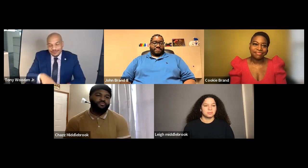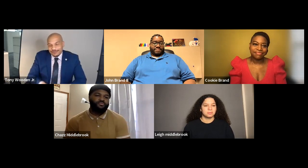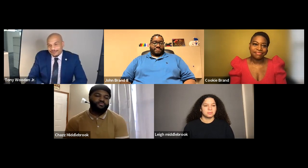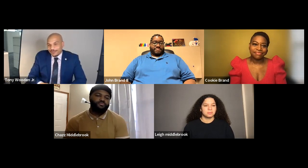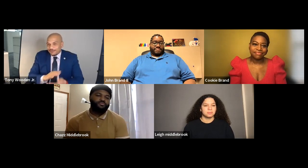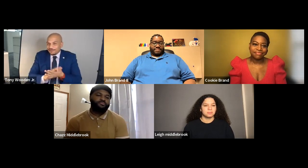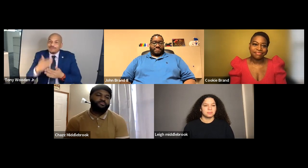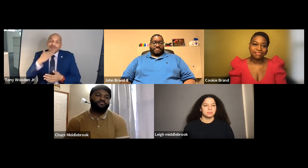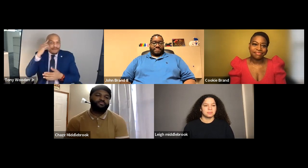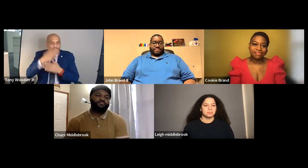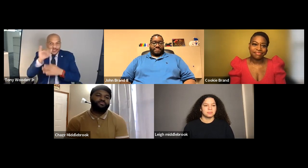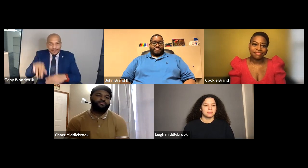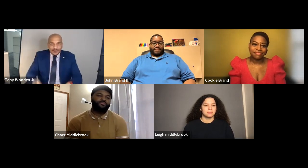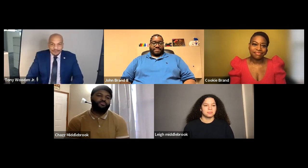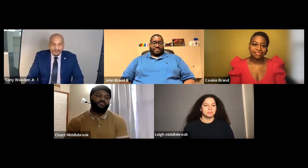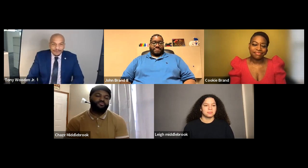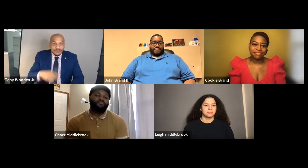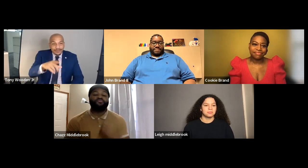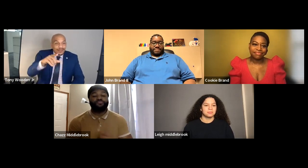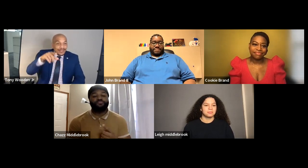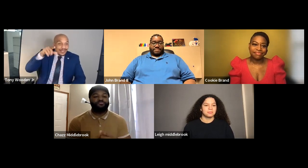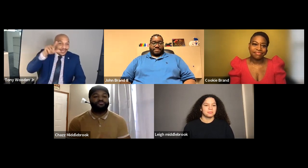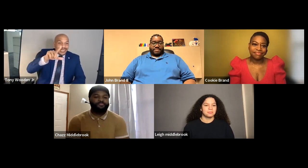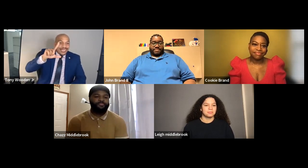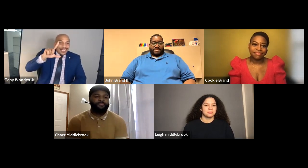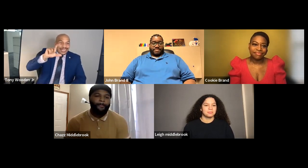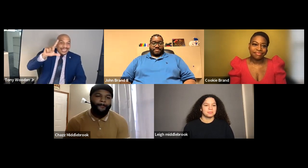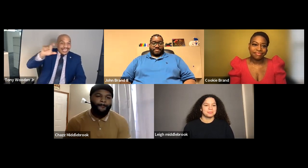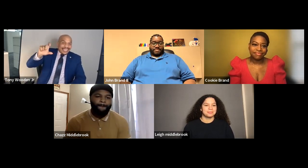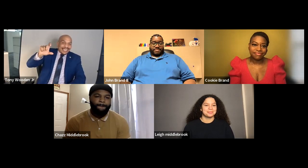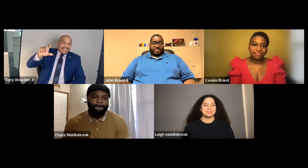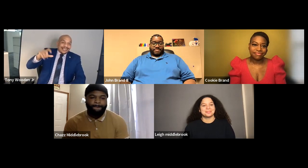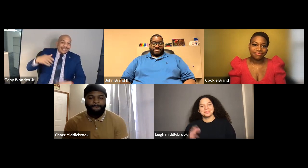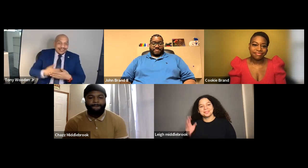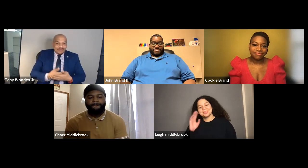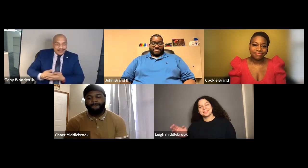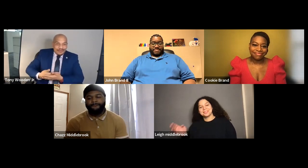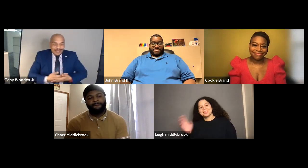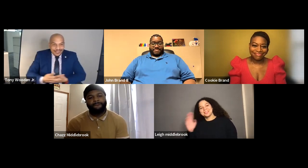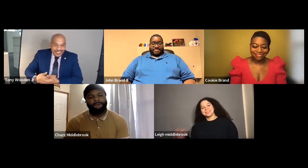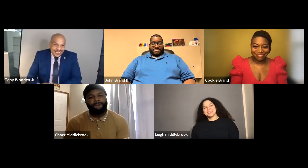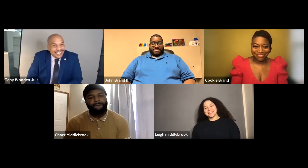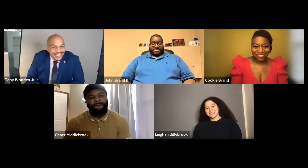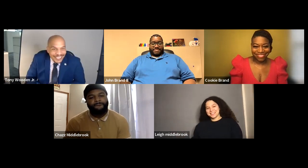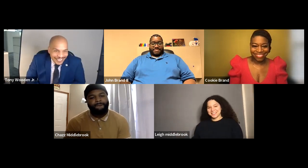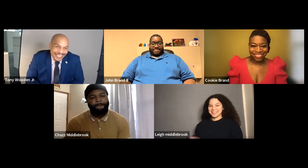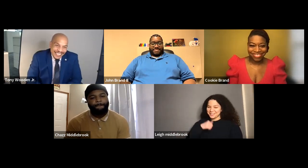very unique experience and it's just a great part of his life experience. Lee, your turn, the baby of the